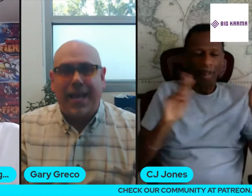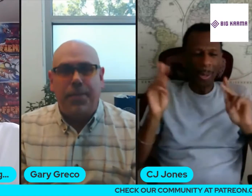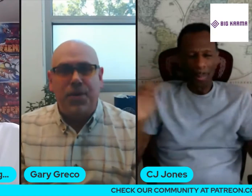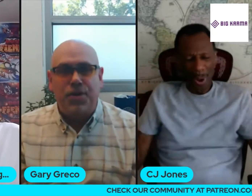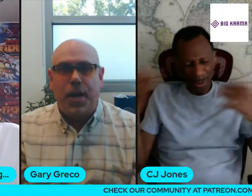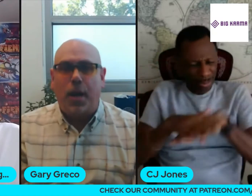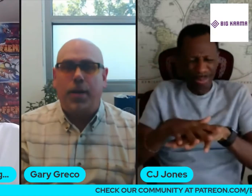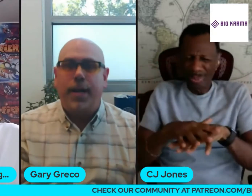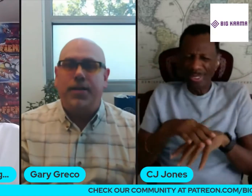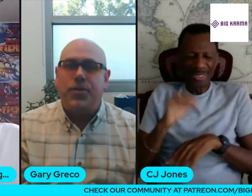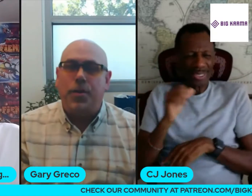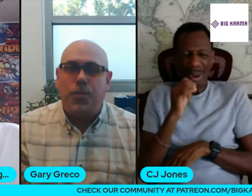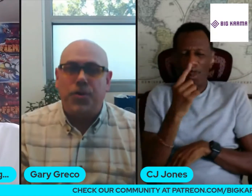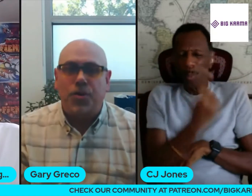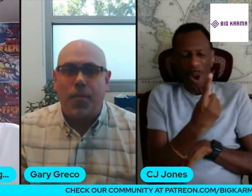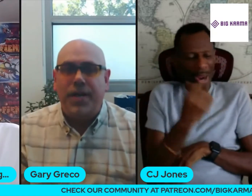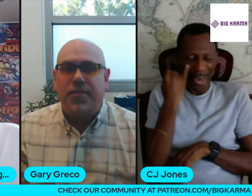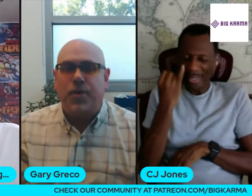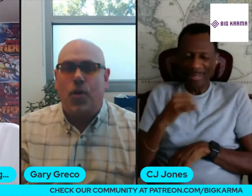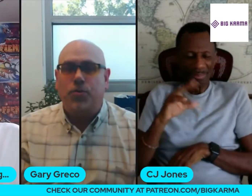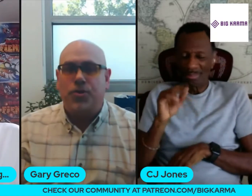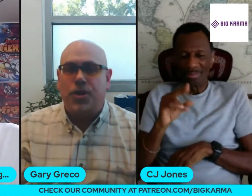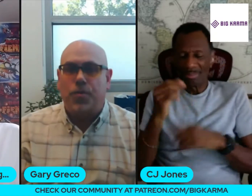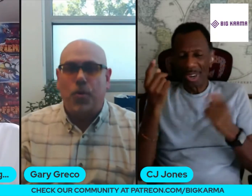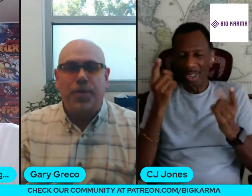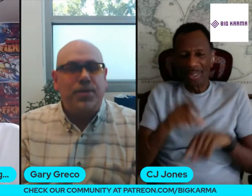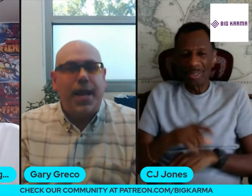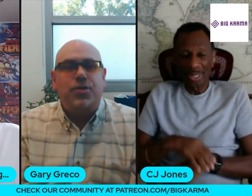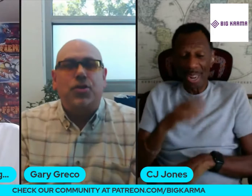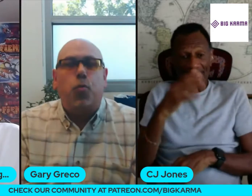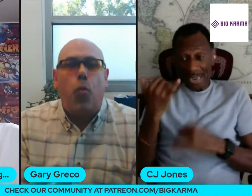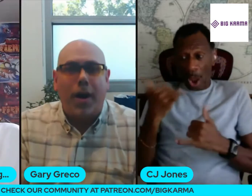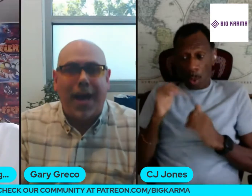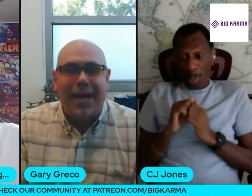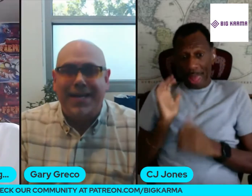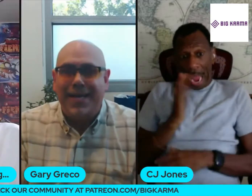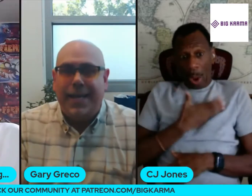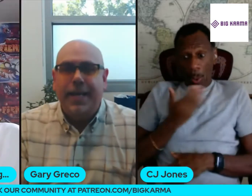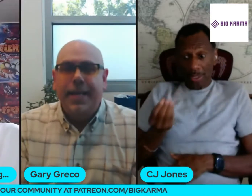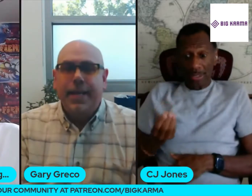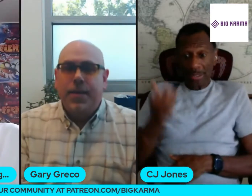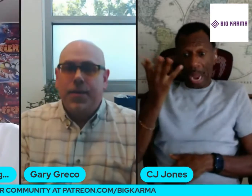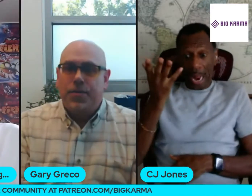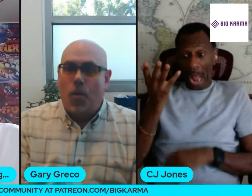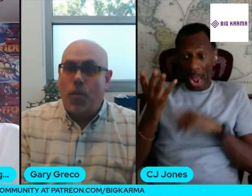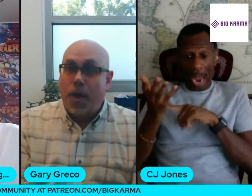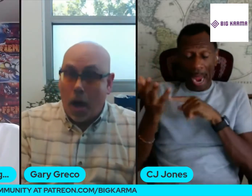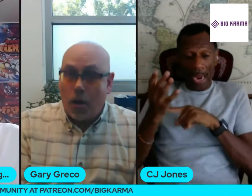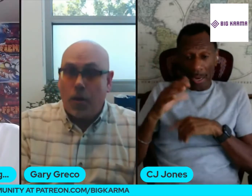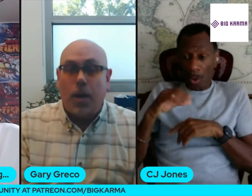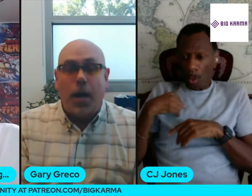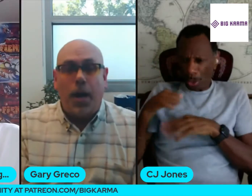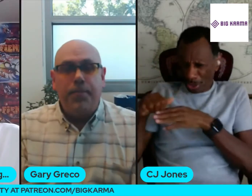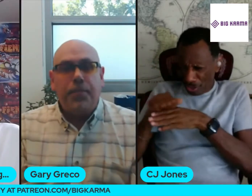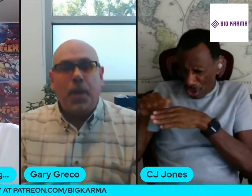ideas that can be shared with so many different cultures and groups. It's not just one idea. So with